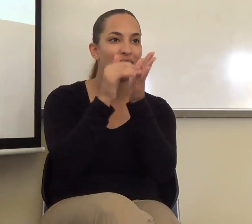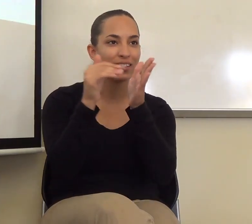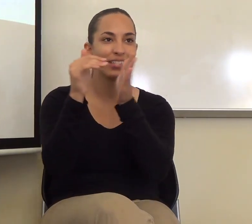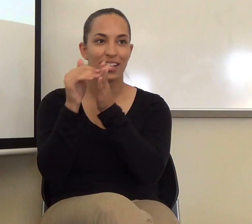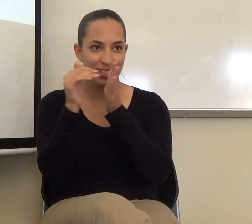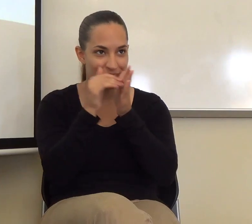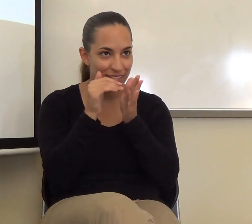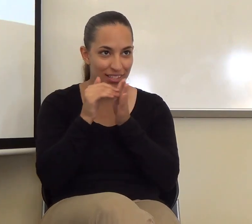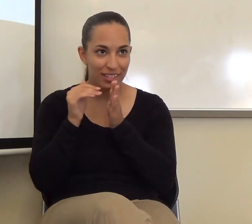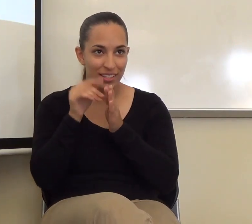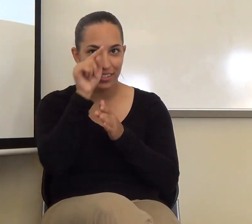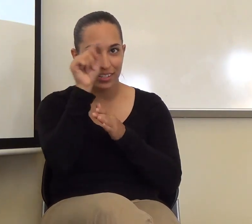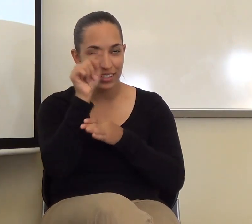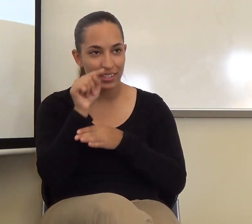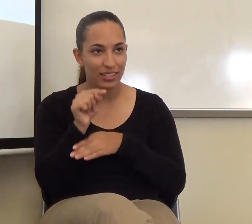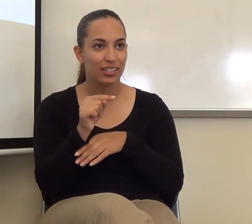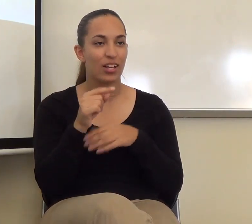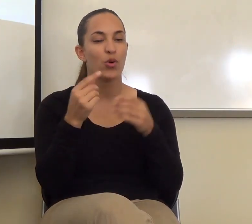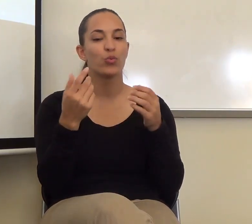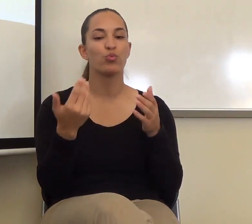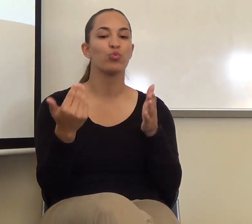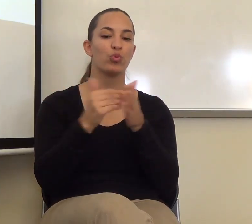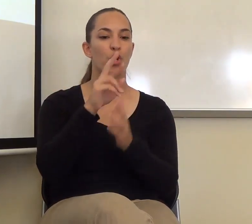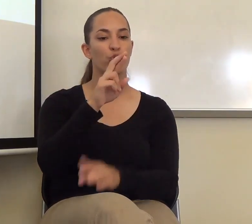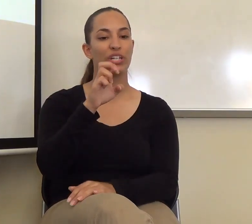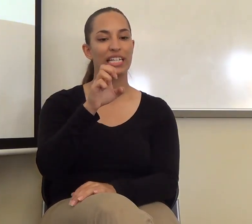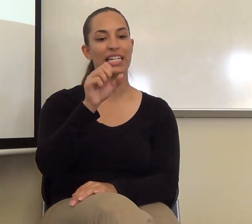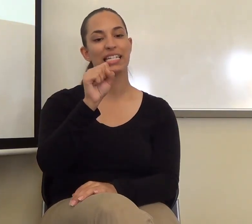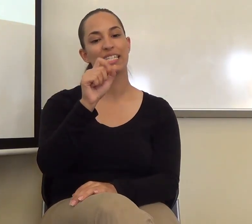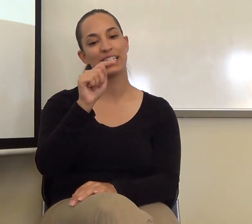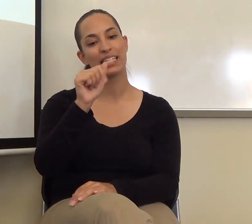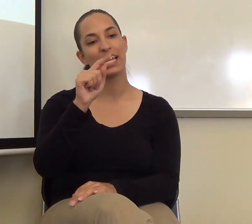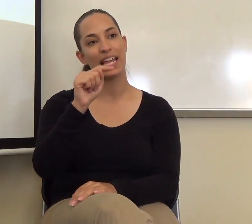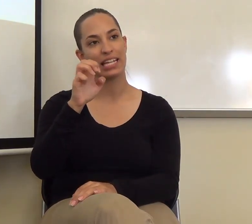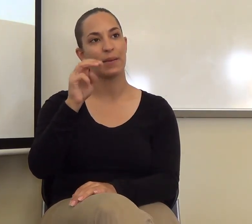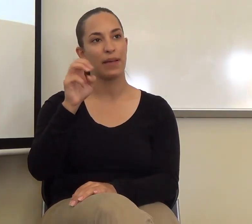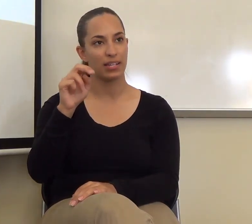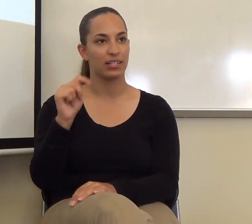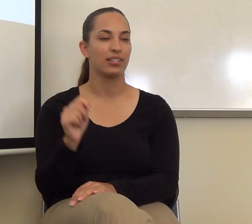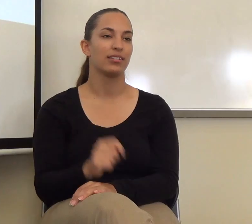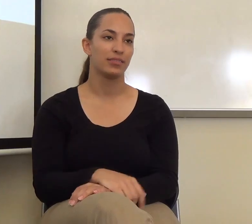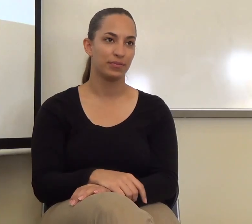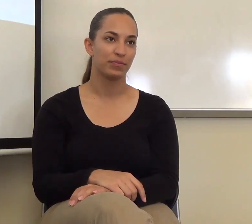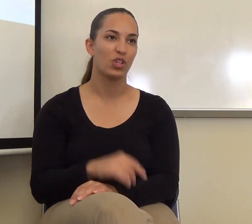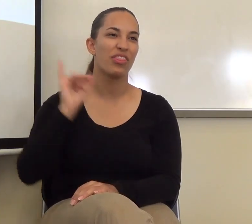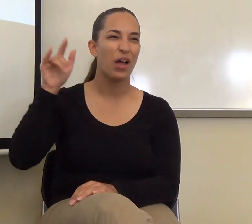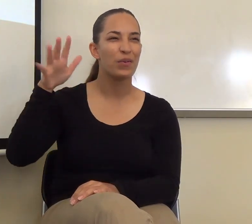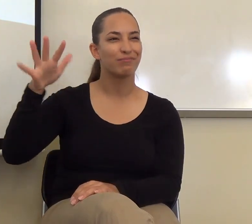It's loaded with restatement clues, okay? So that one's pretty easy. Point, lesson,